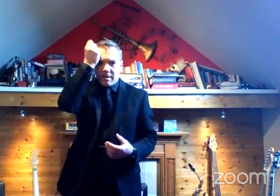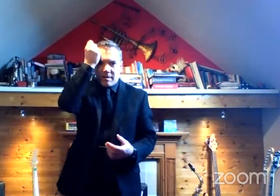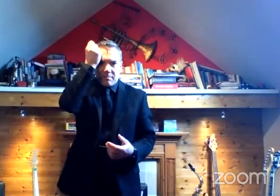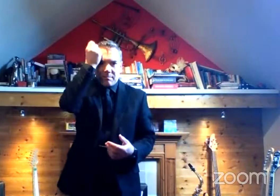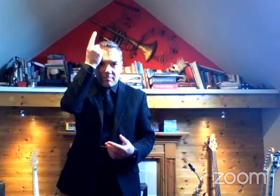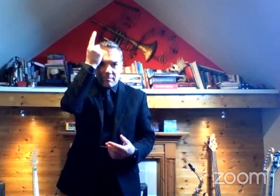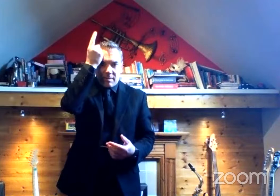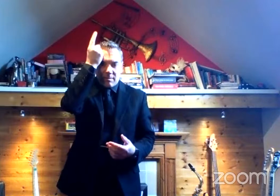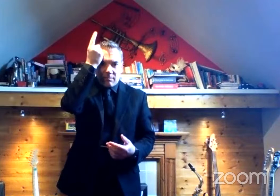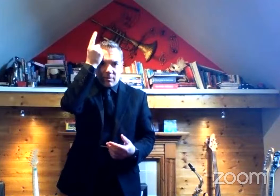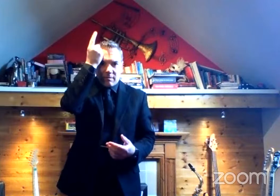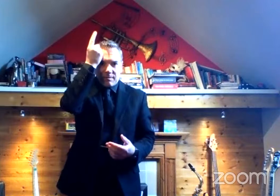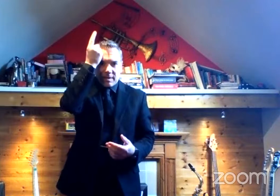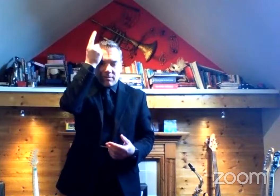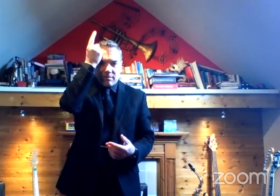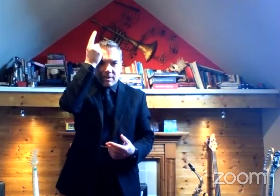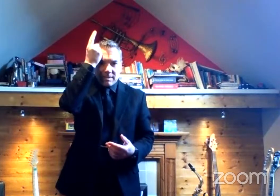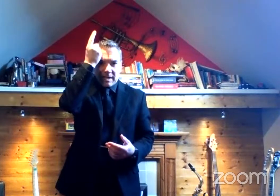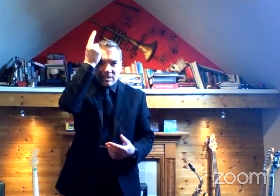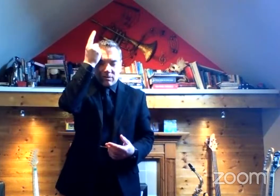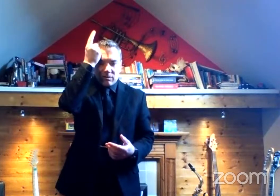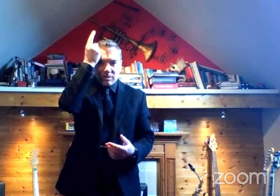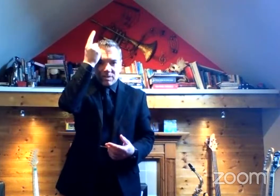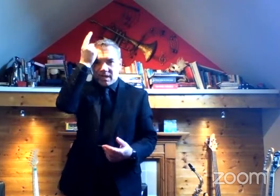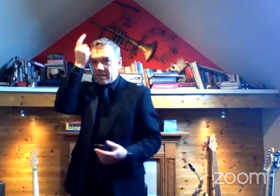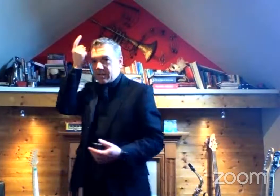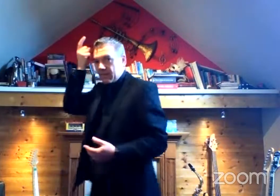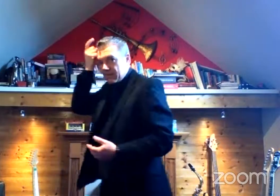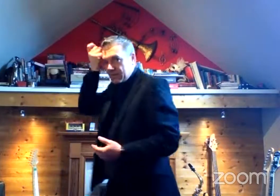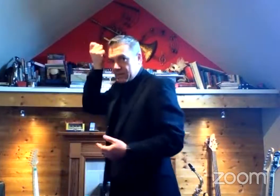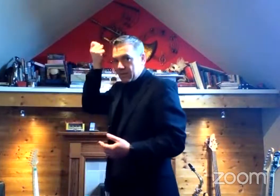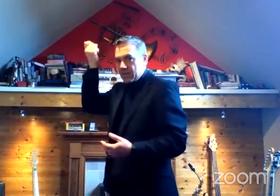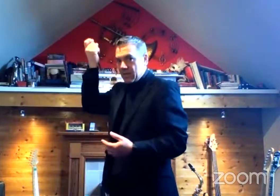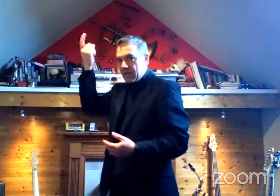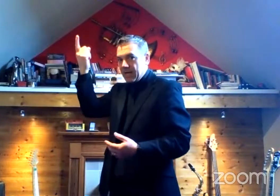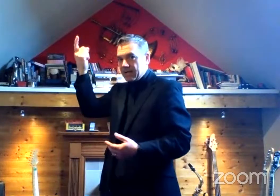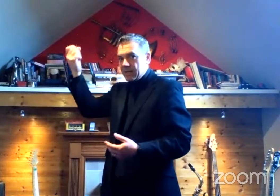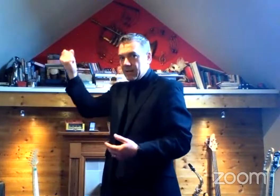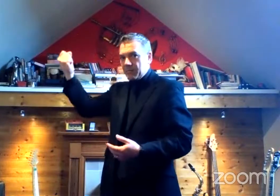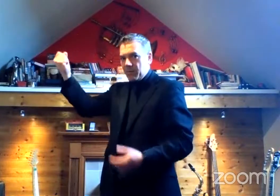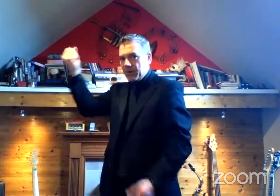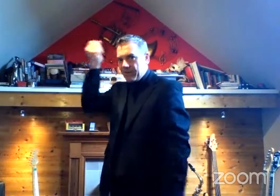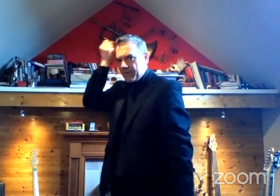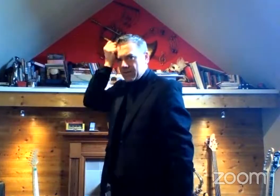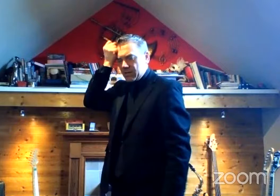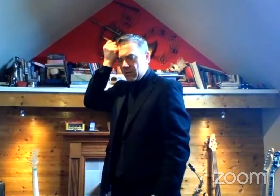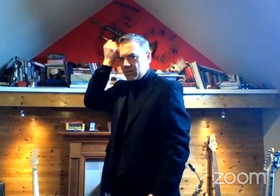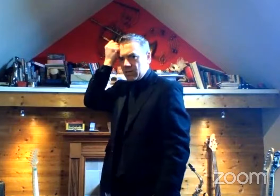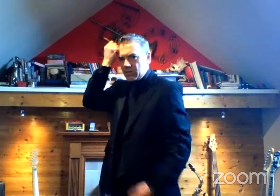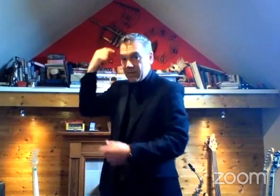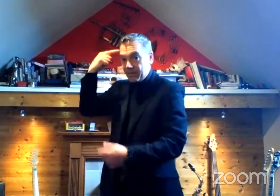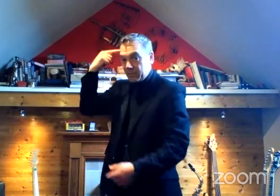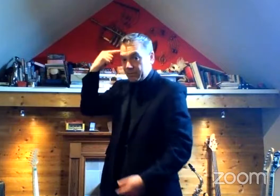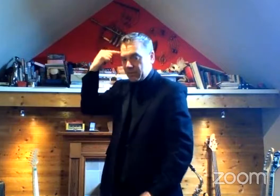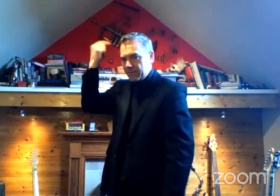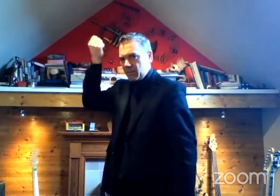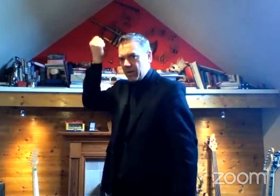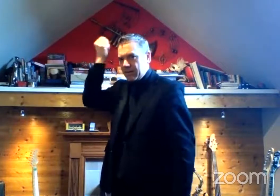we're going to flick out, that's your understanding, right? So just get your hand, bring your fist onto your temple, your forehead